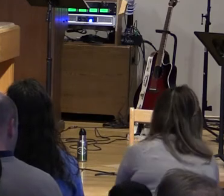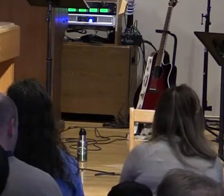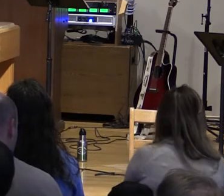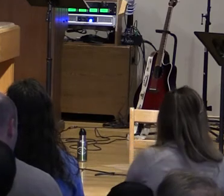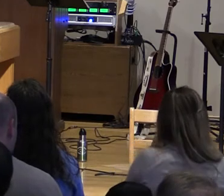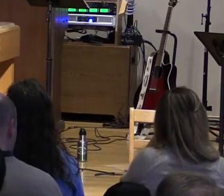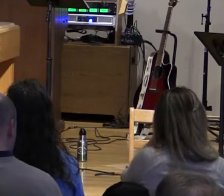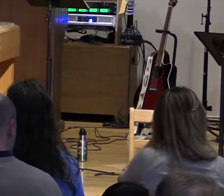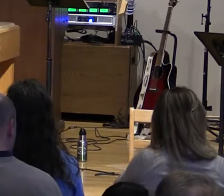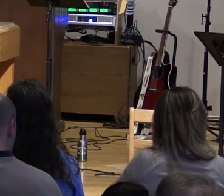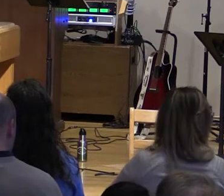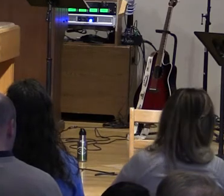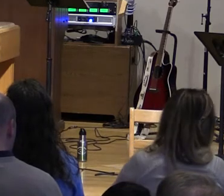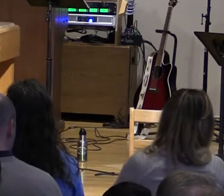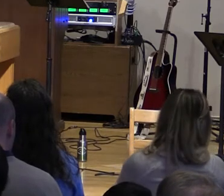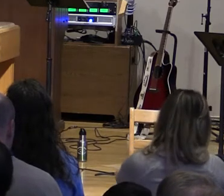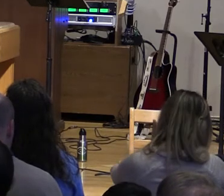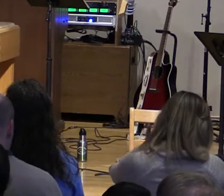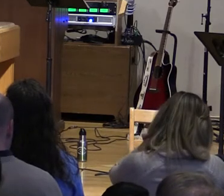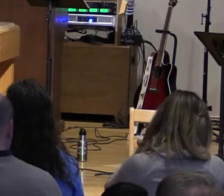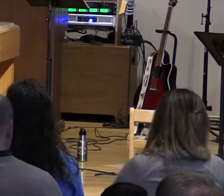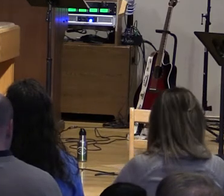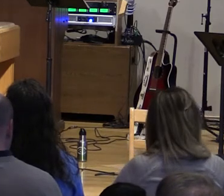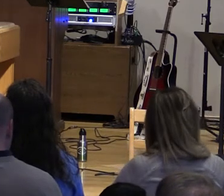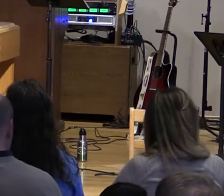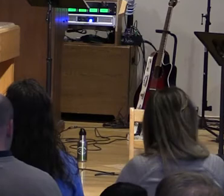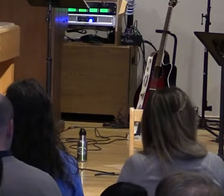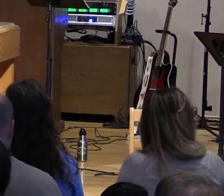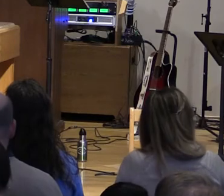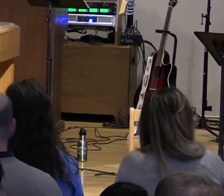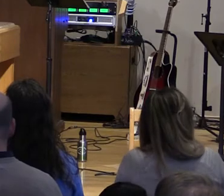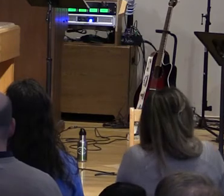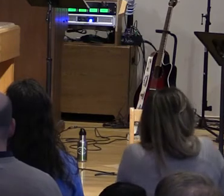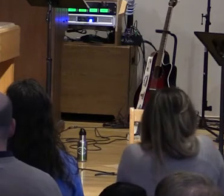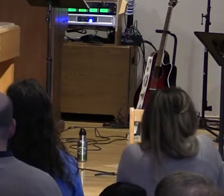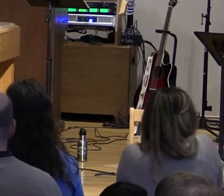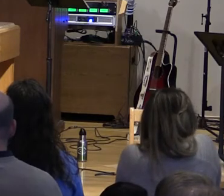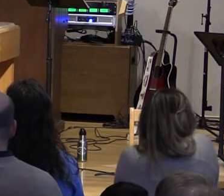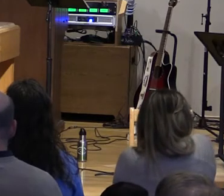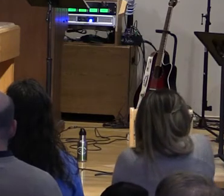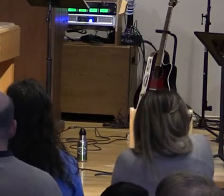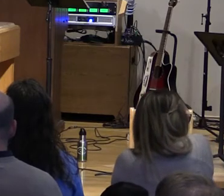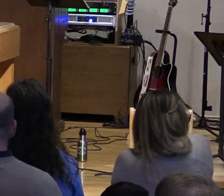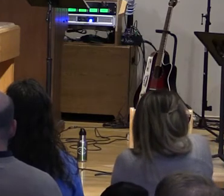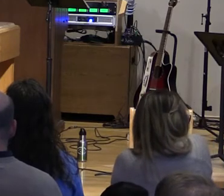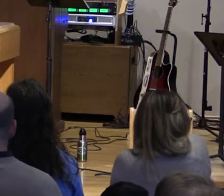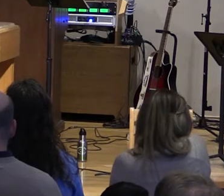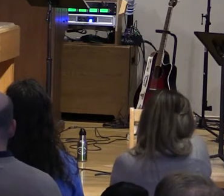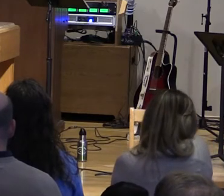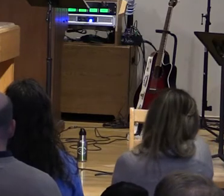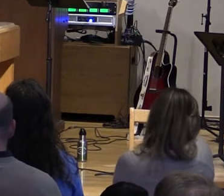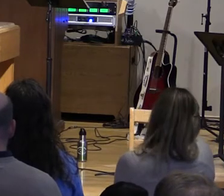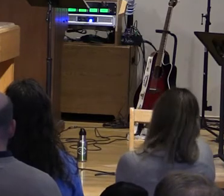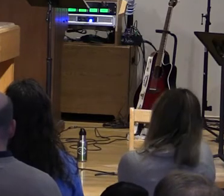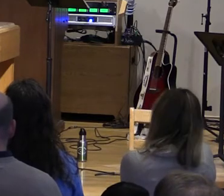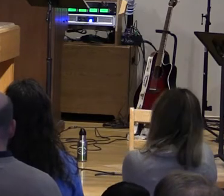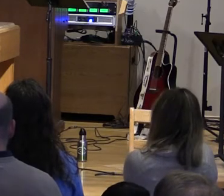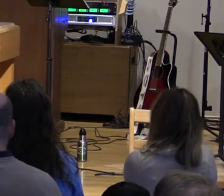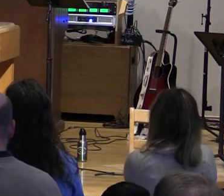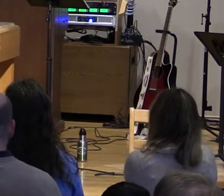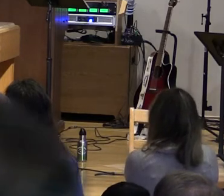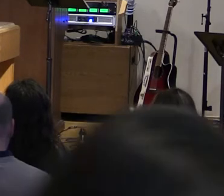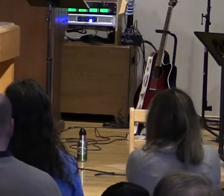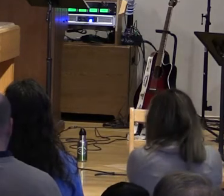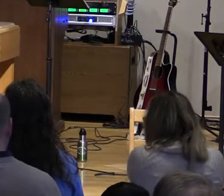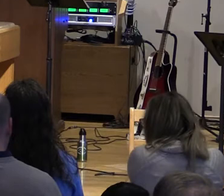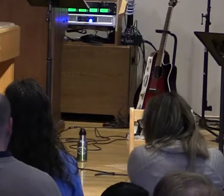You ready? Okay, take a look around. These are your brothers and sisters. So I ask you, on behalf of the whole church, do you renounce the